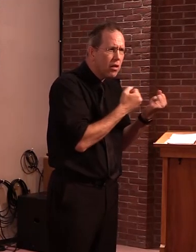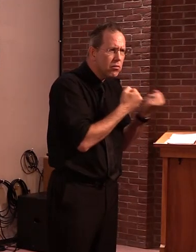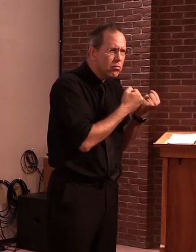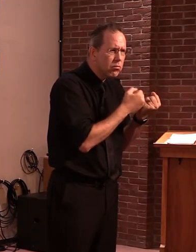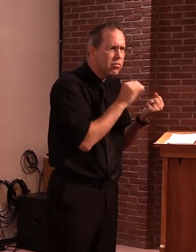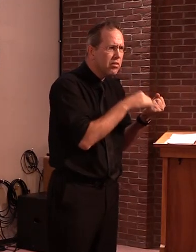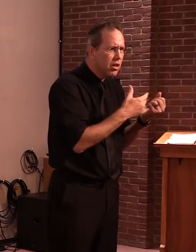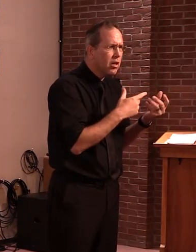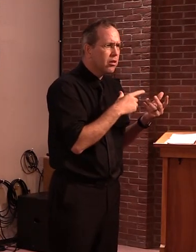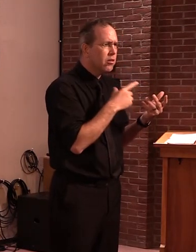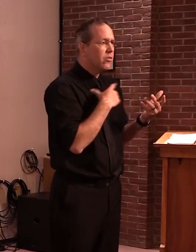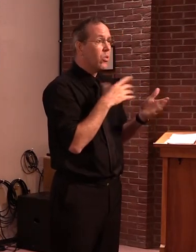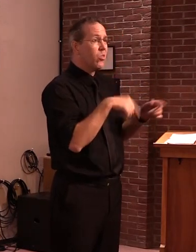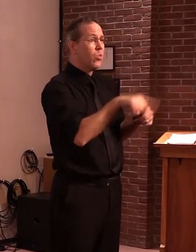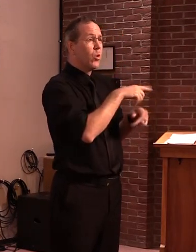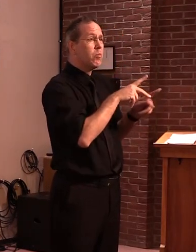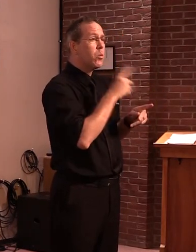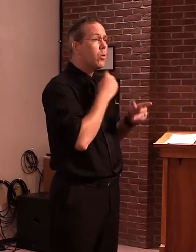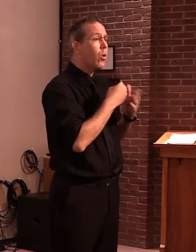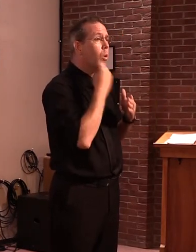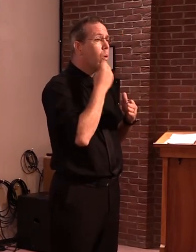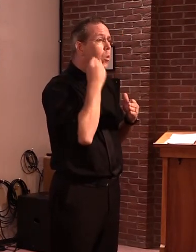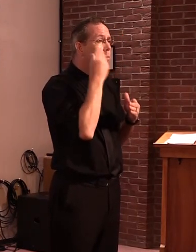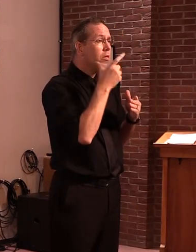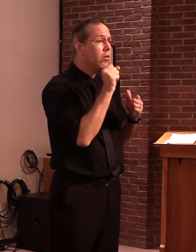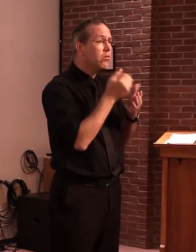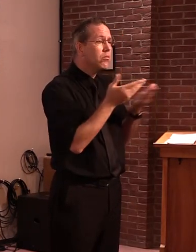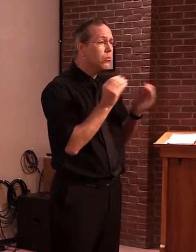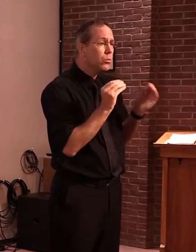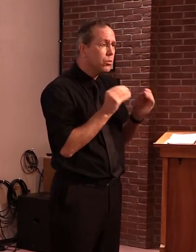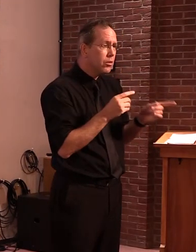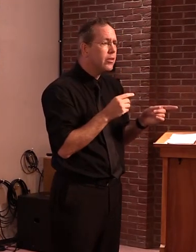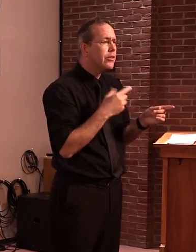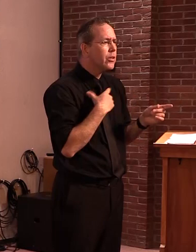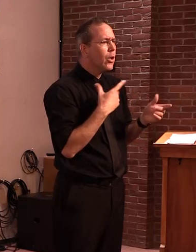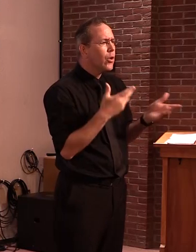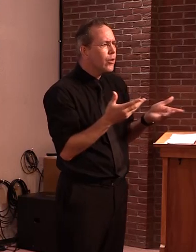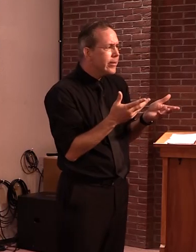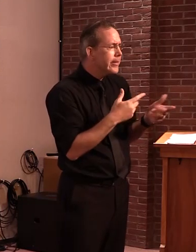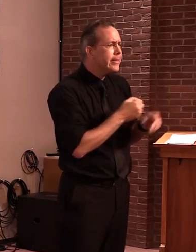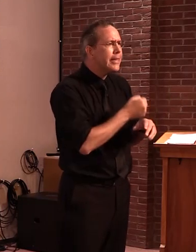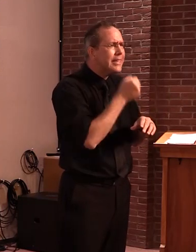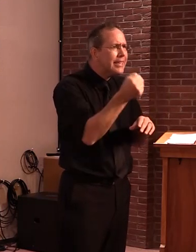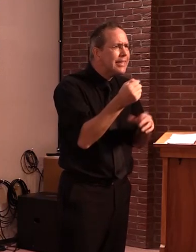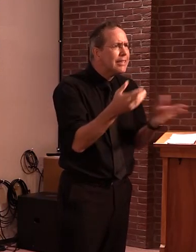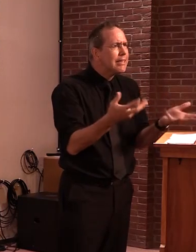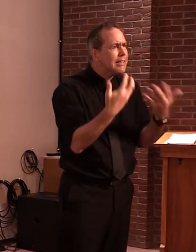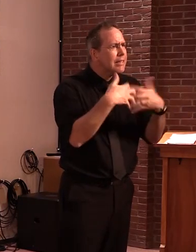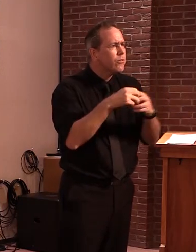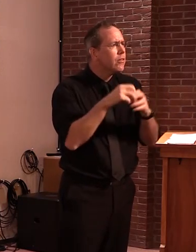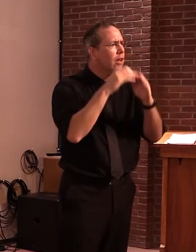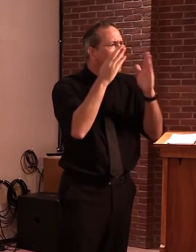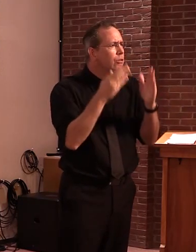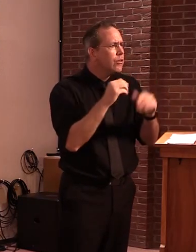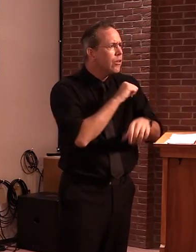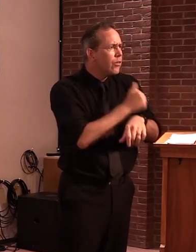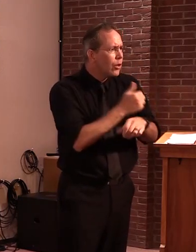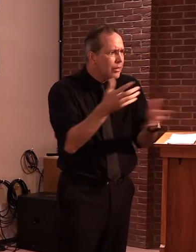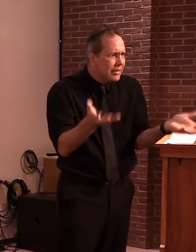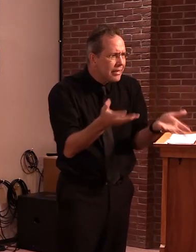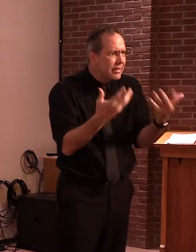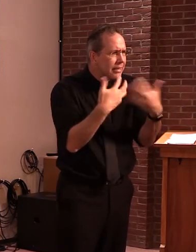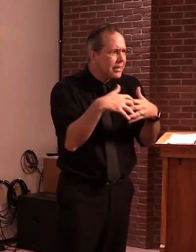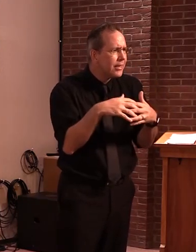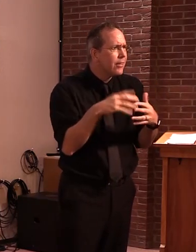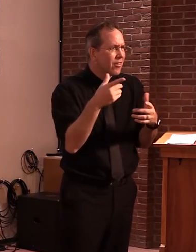with their community housing provider for intake assessment. It's formerly called a coordinated assessment,